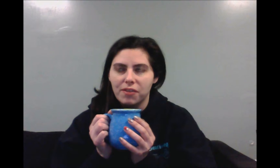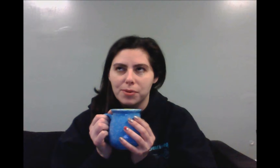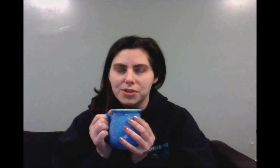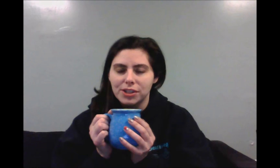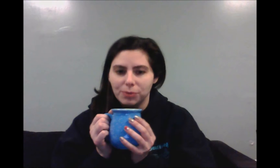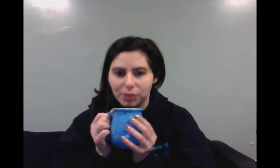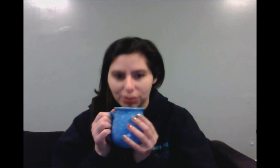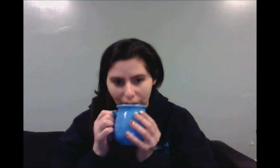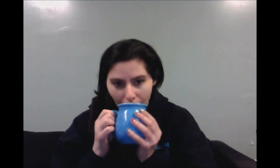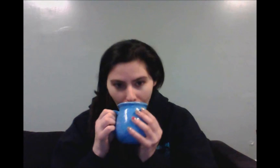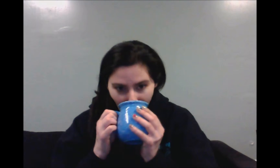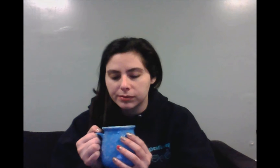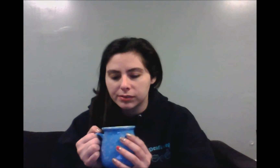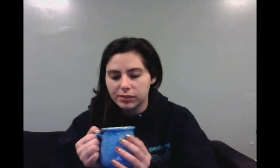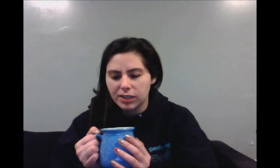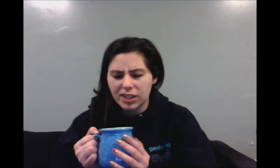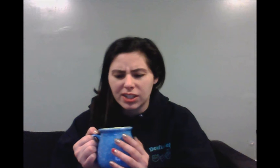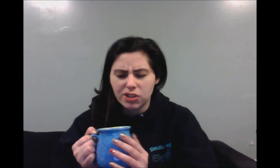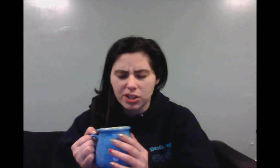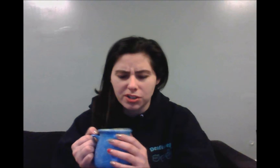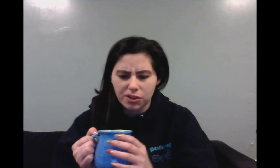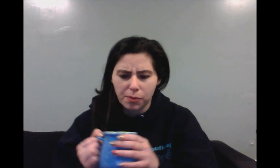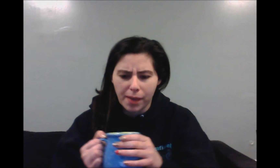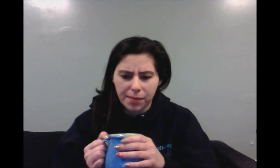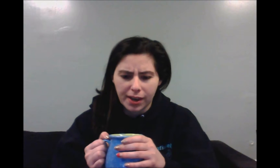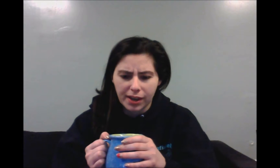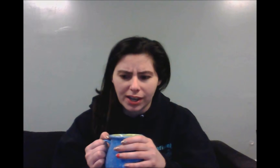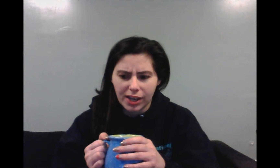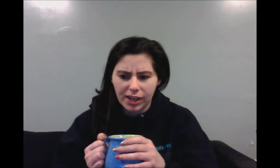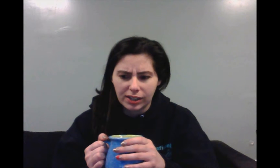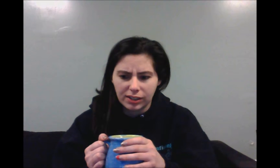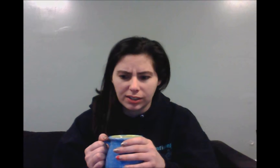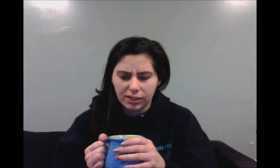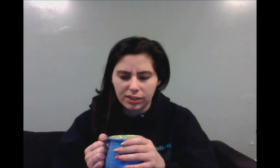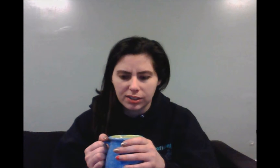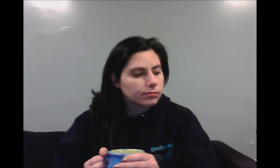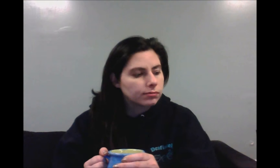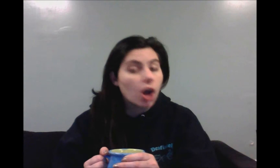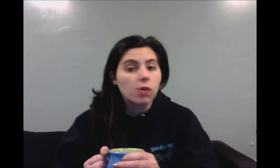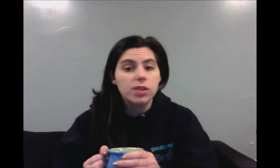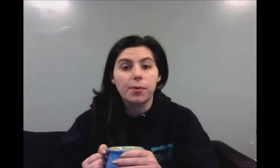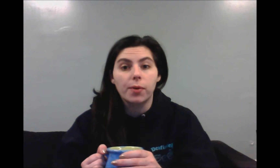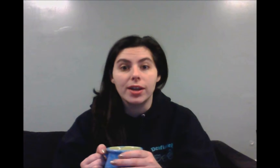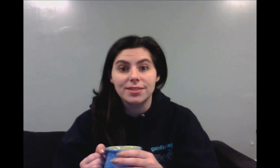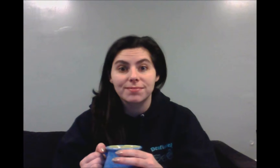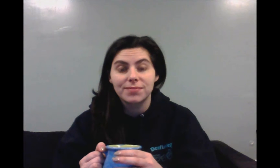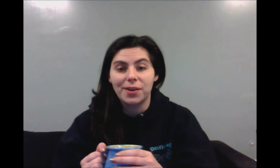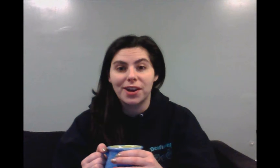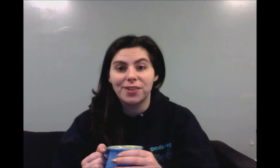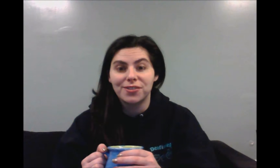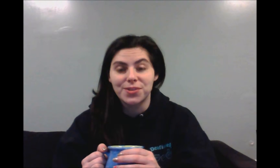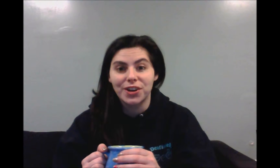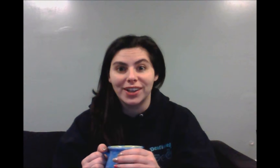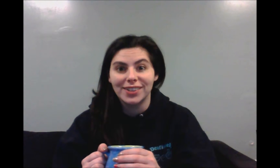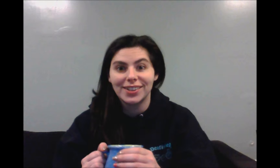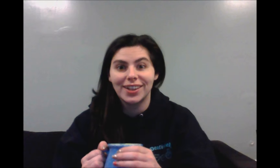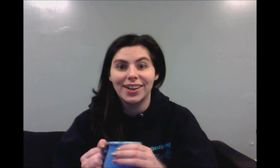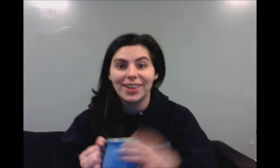person in the world. I did Just a Girl, Bang Bang, and, oh, Separate Ways. There we go. From Journey.